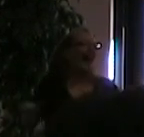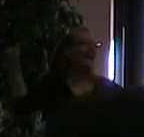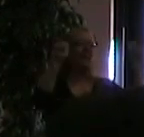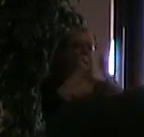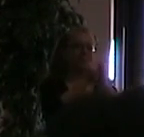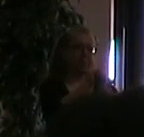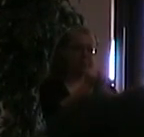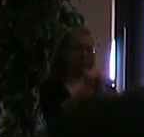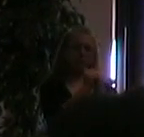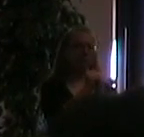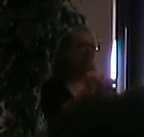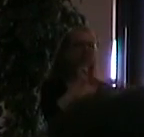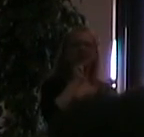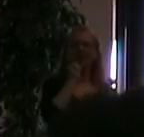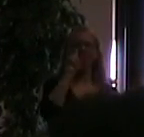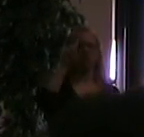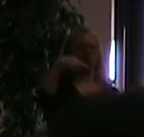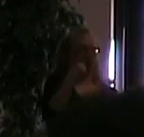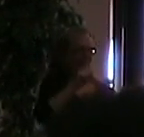Other questions?